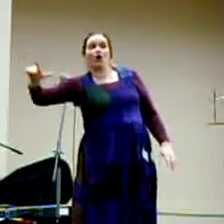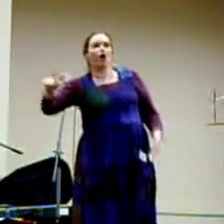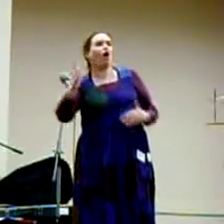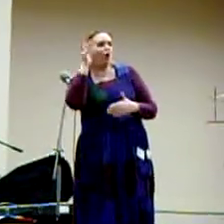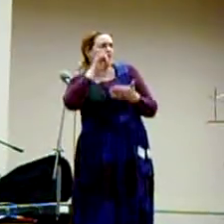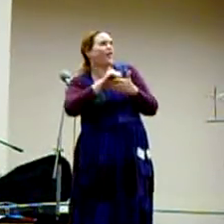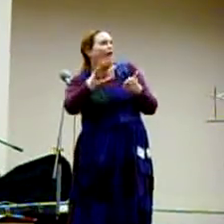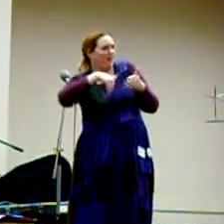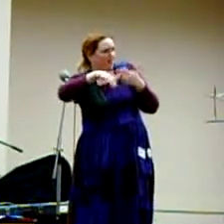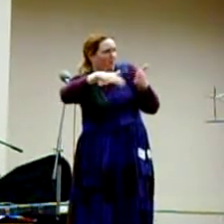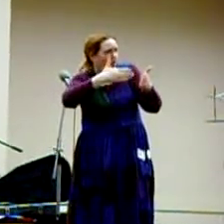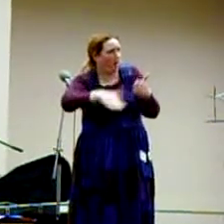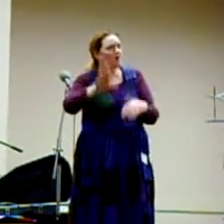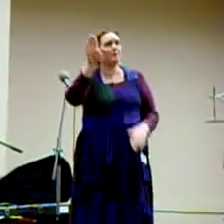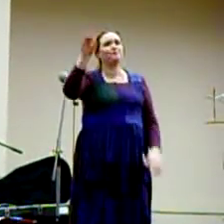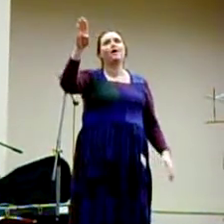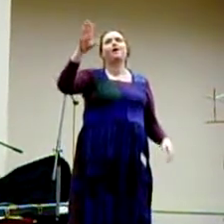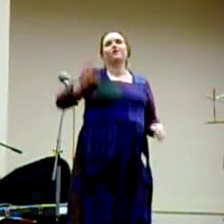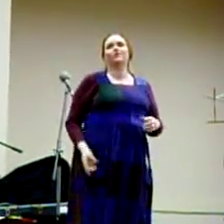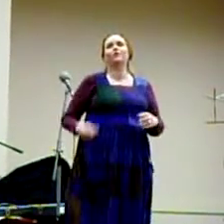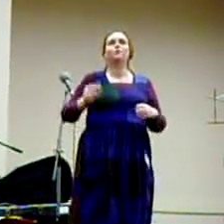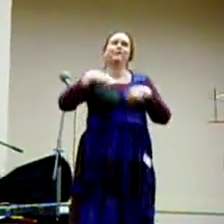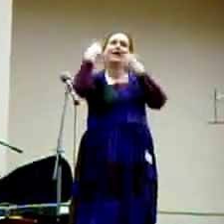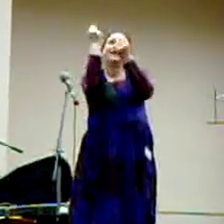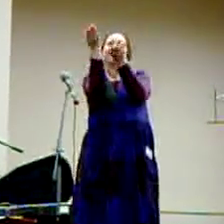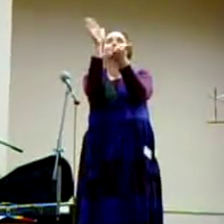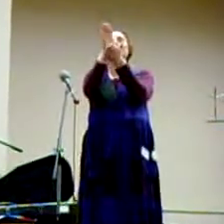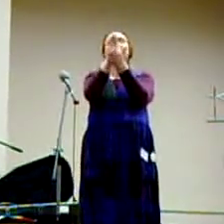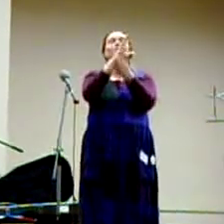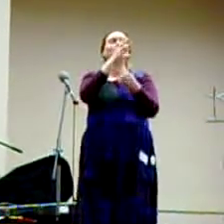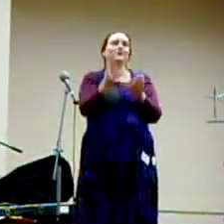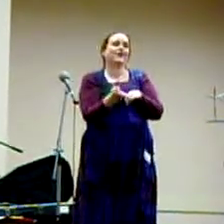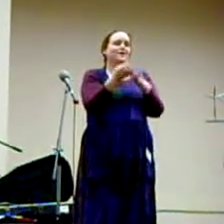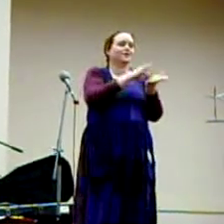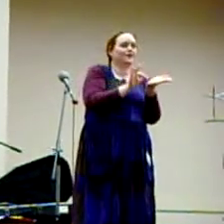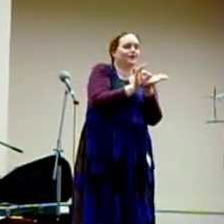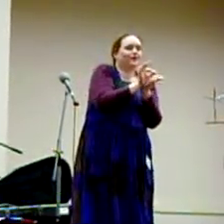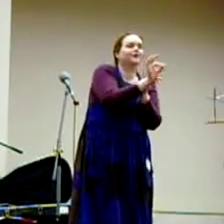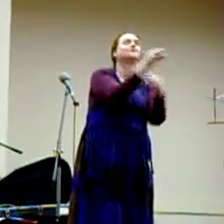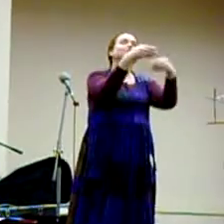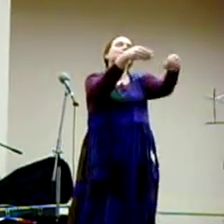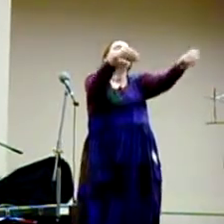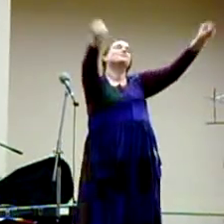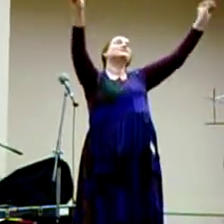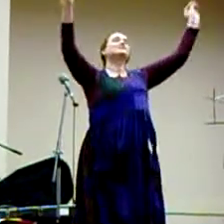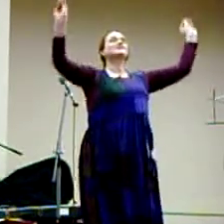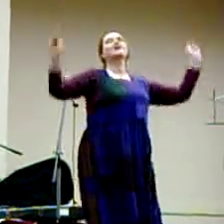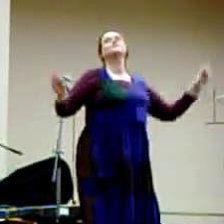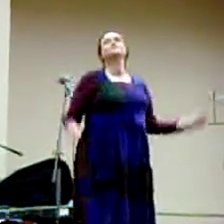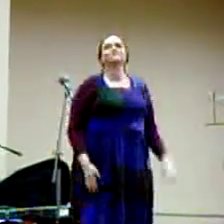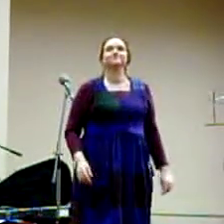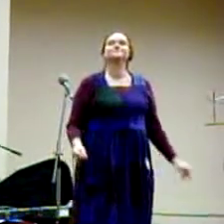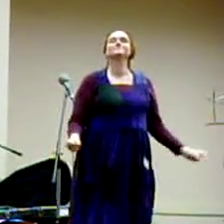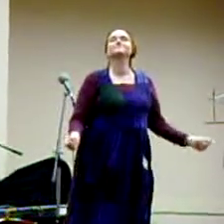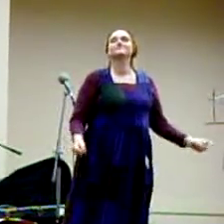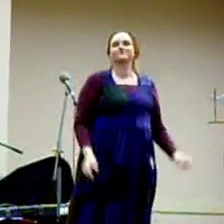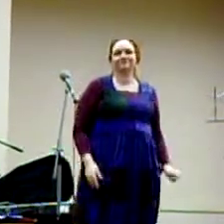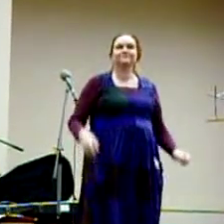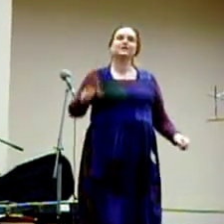that in a song? It's Bob's Dog Obedience School and Taxidermy Shop.